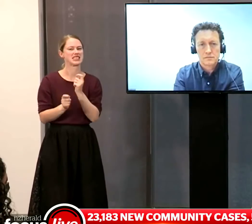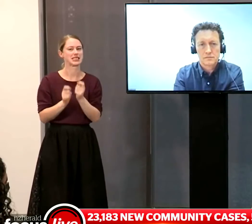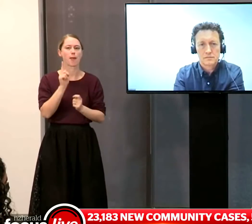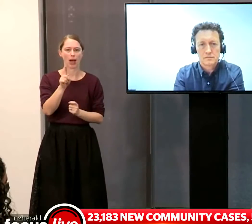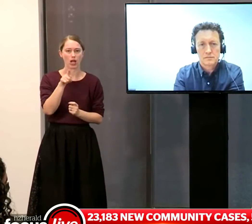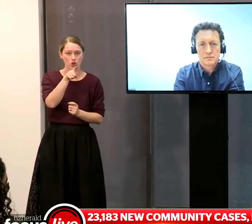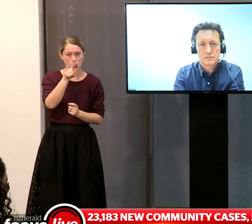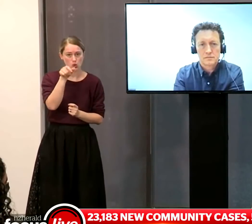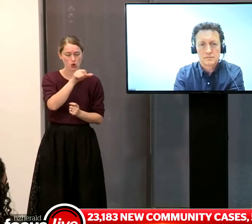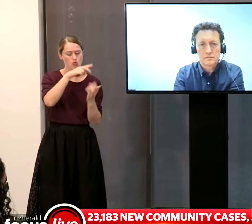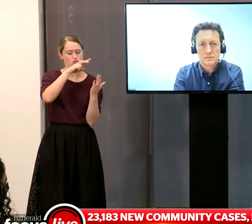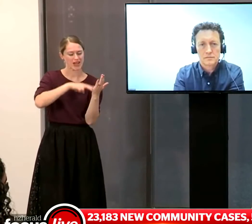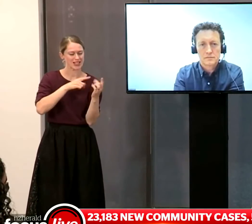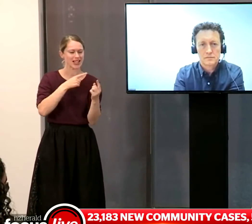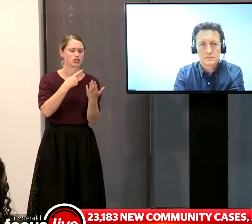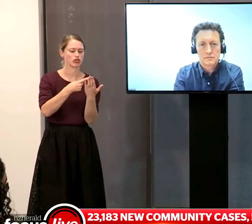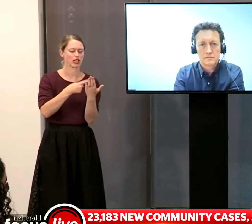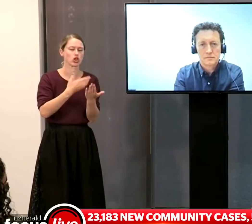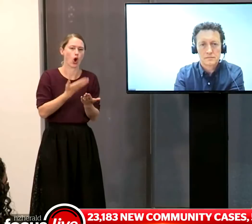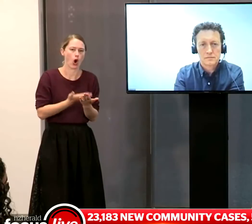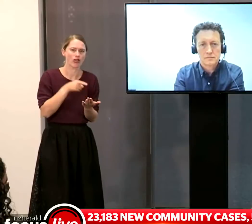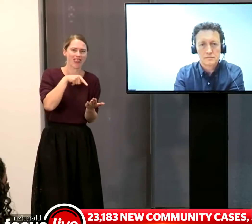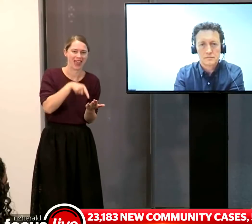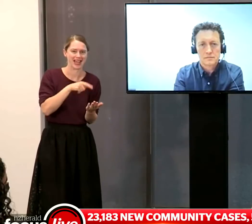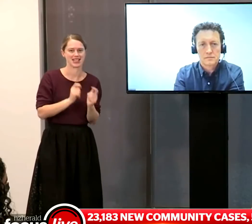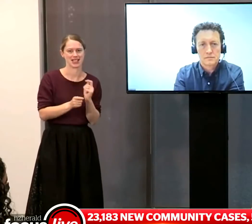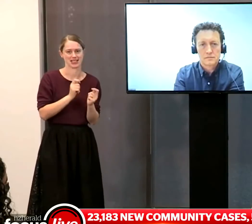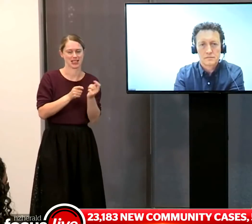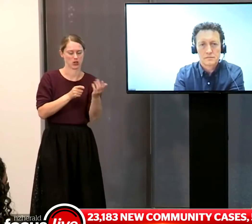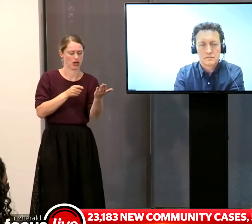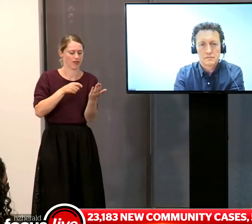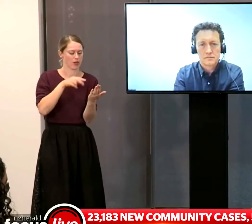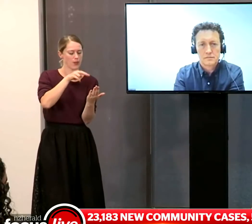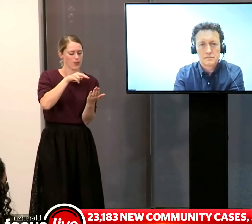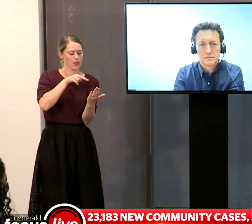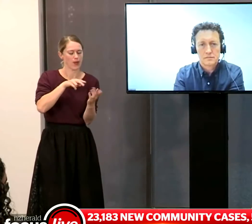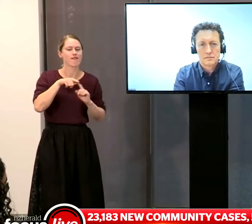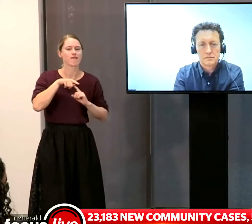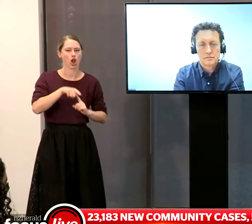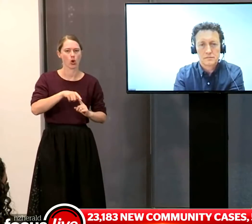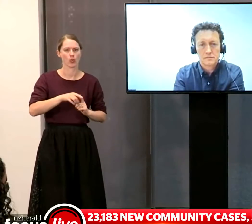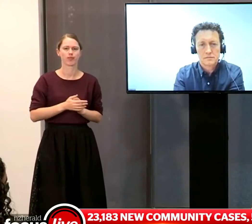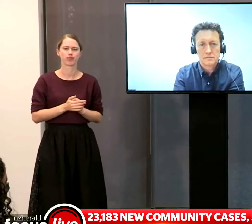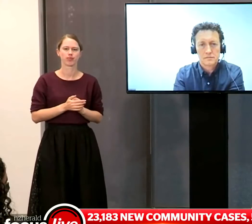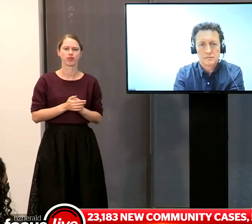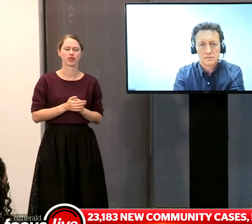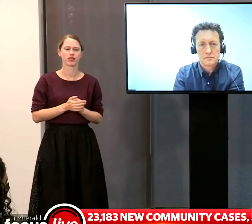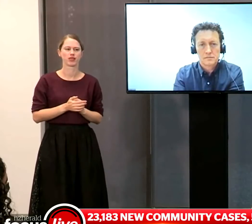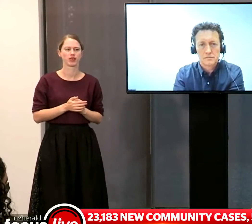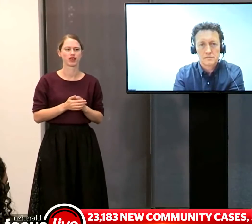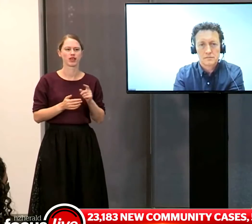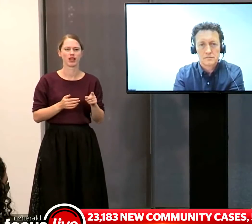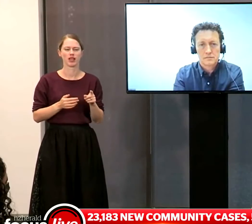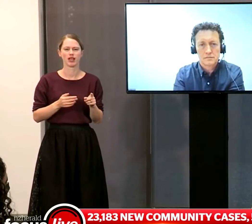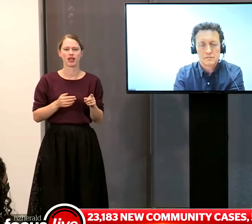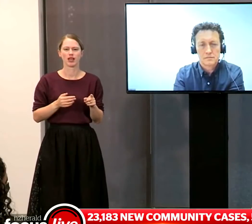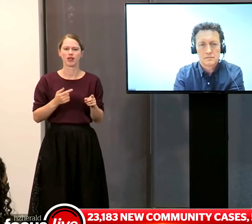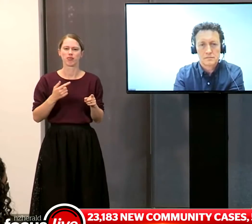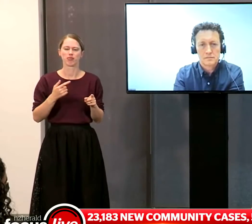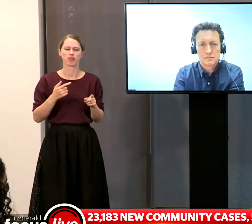people should follow the specific instructions for the test they are actually given. Depending on which ones have come in through